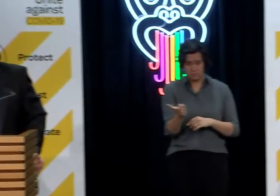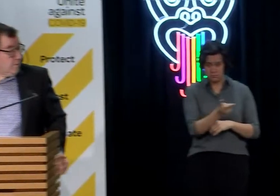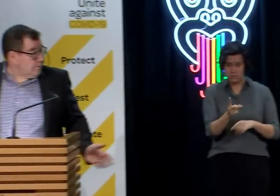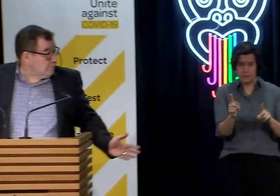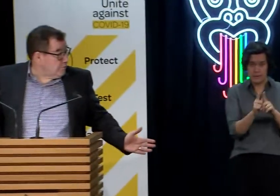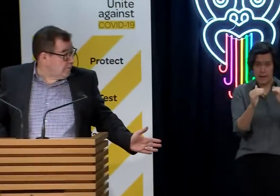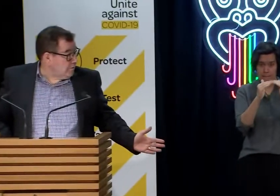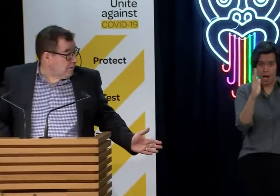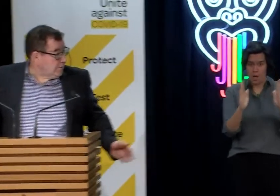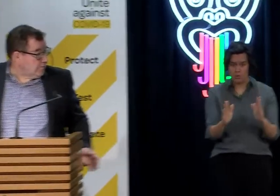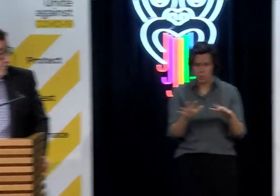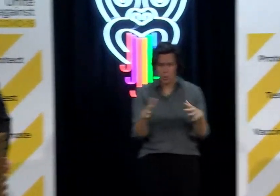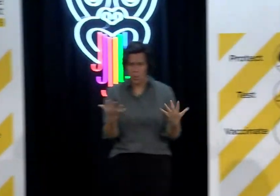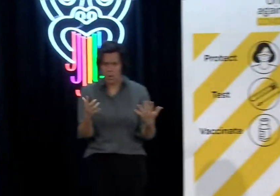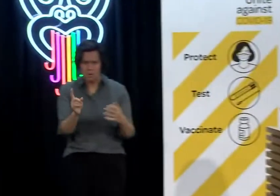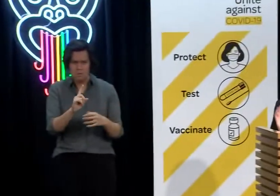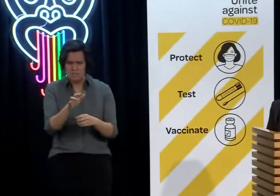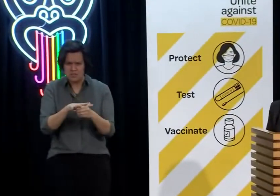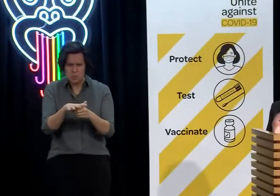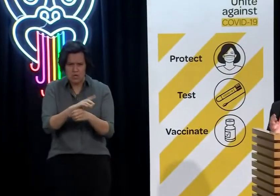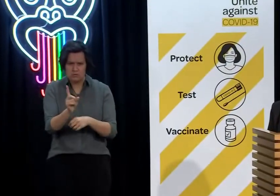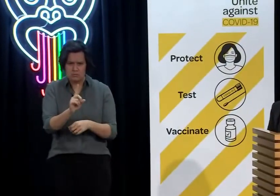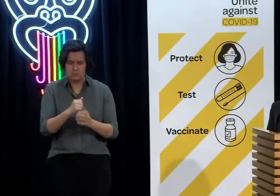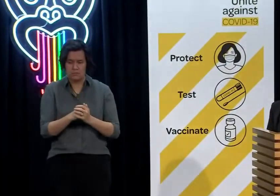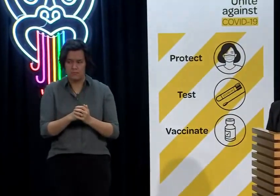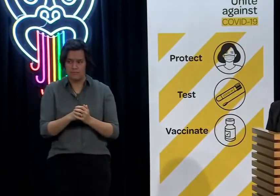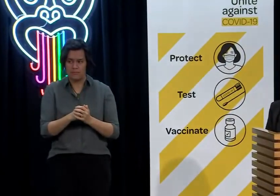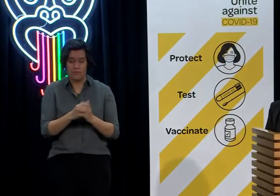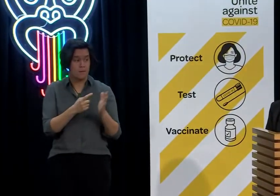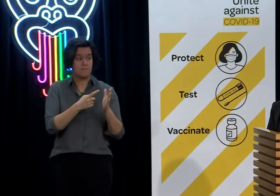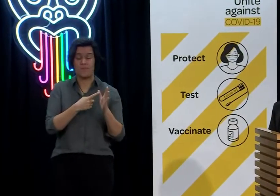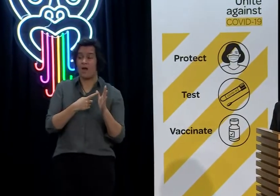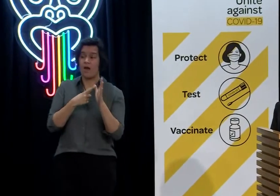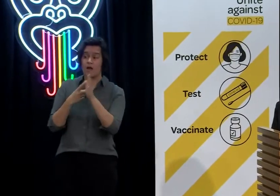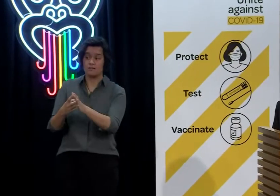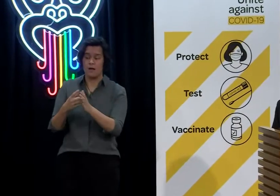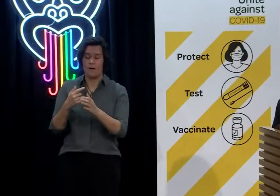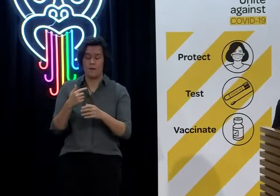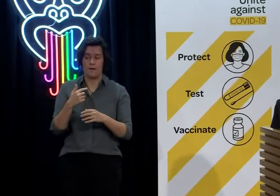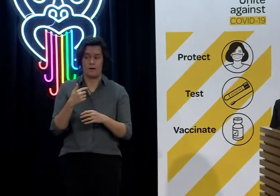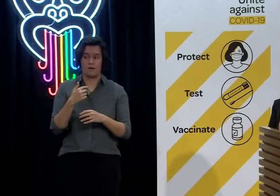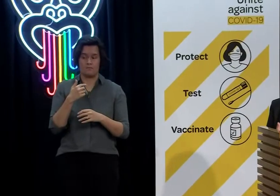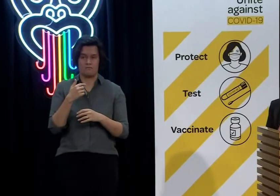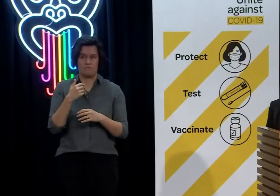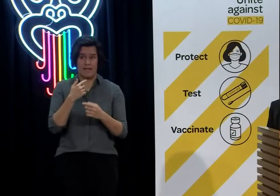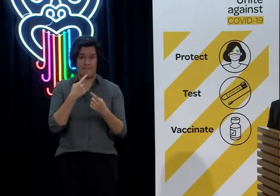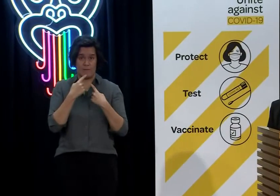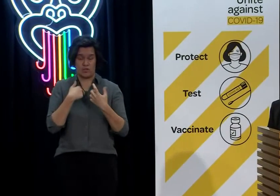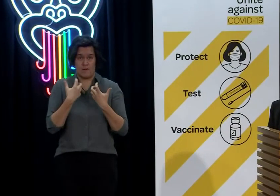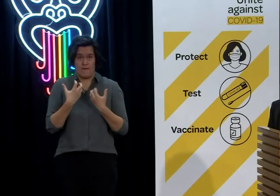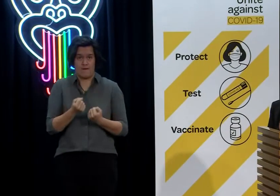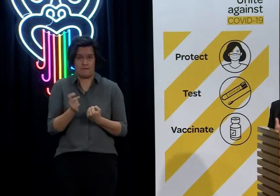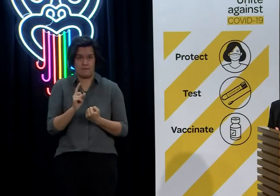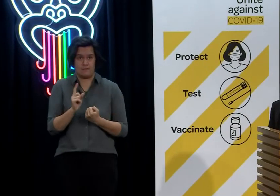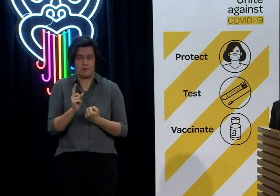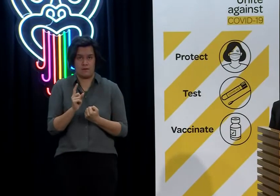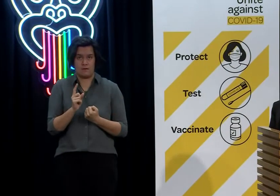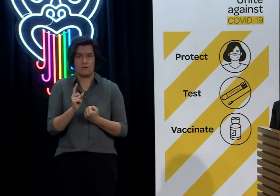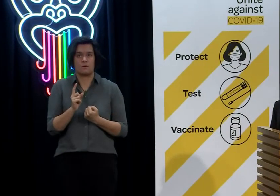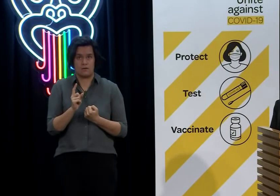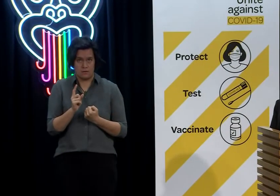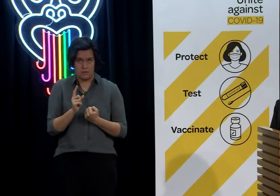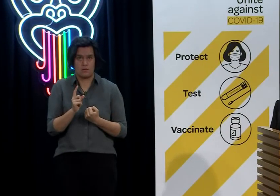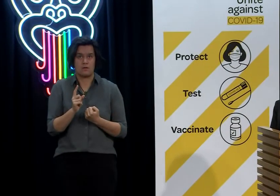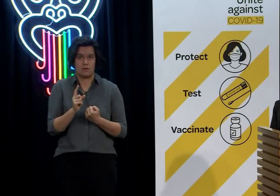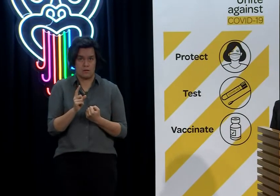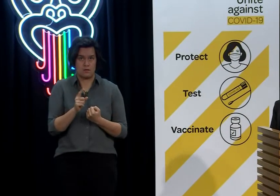with me. I don't know if Dr. McElnay does. Only in that I'm aware that a person in the